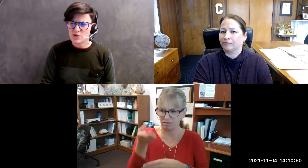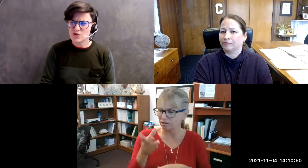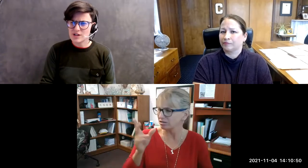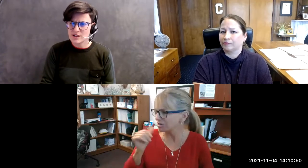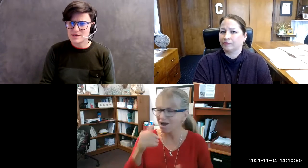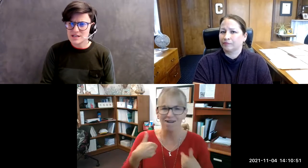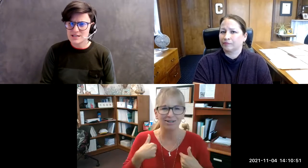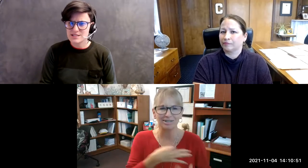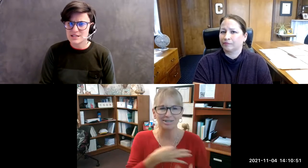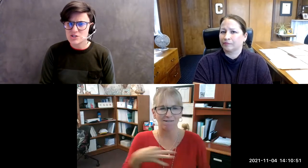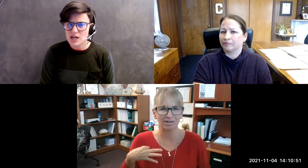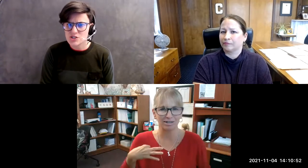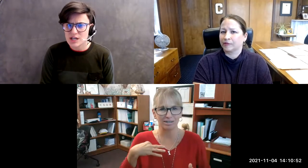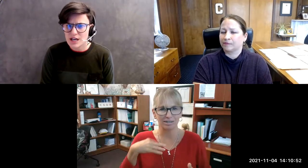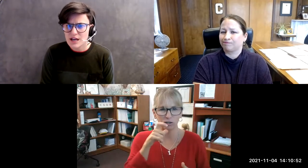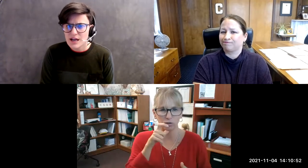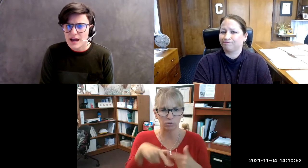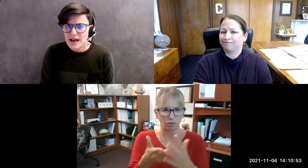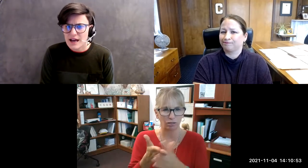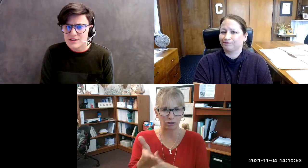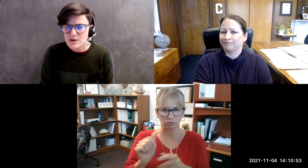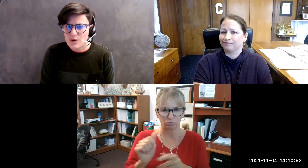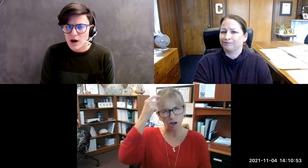the curriculum is constantly changing. And